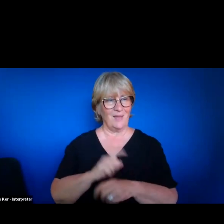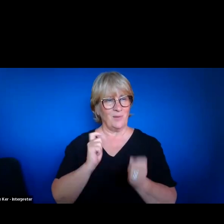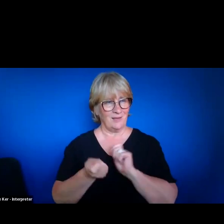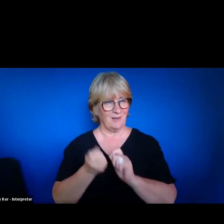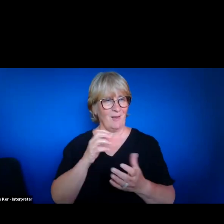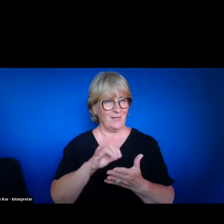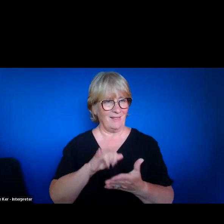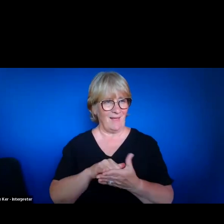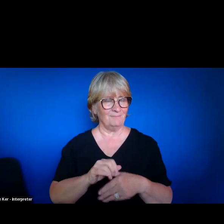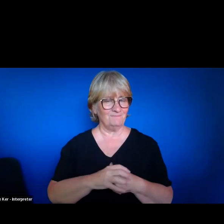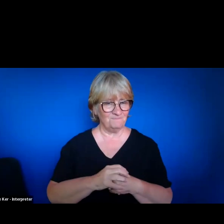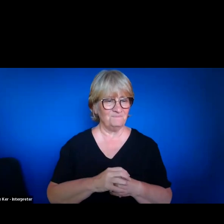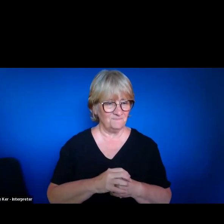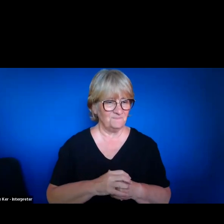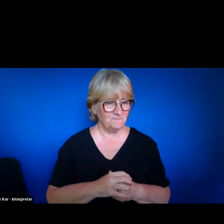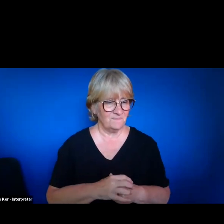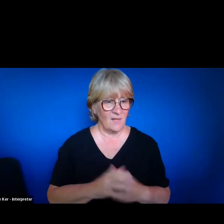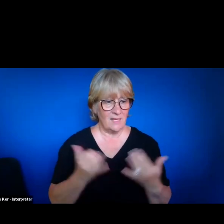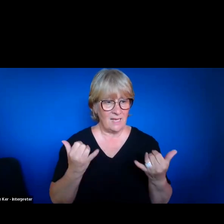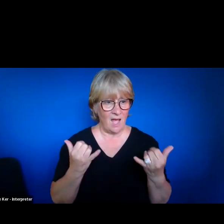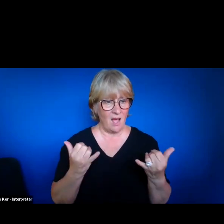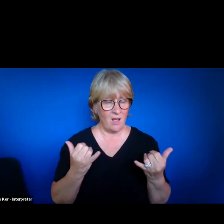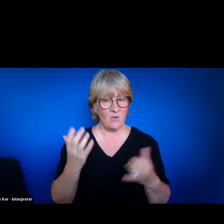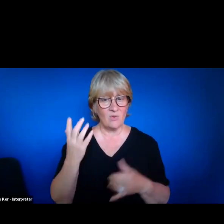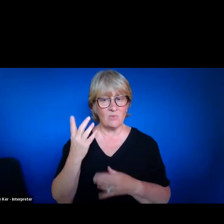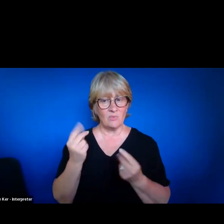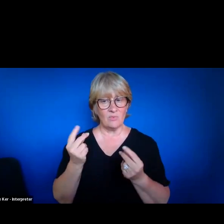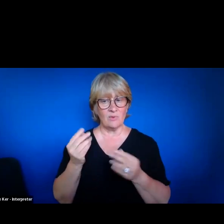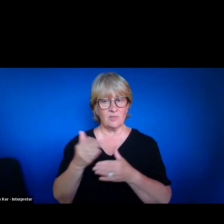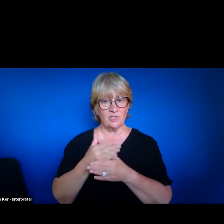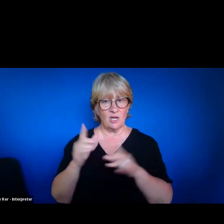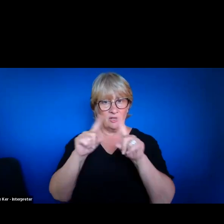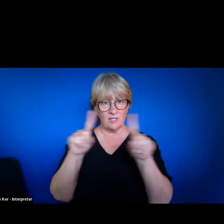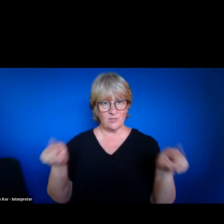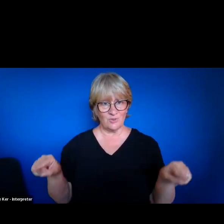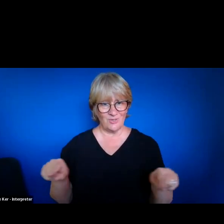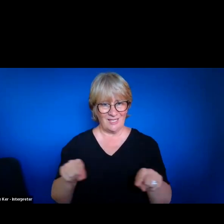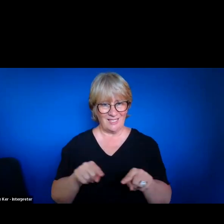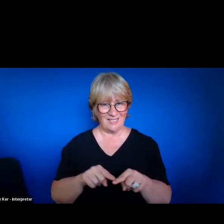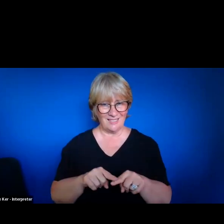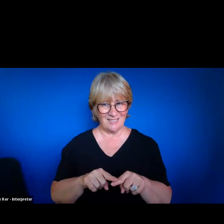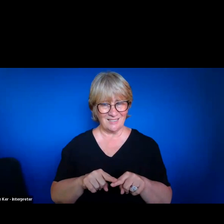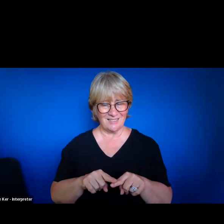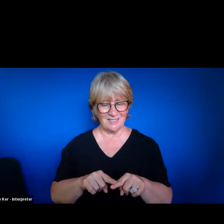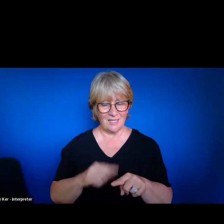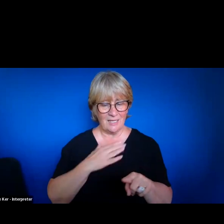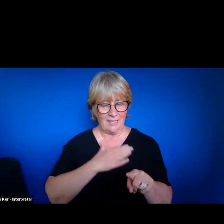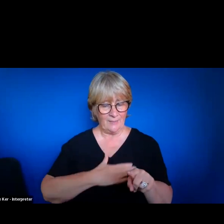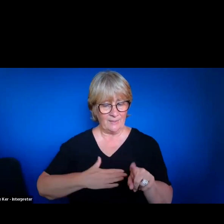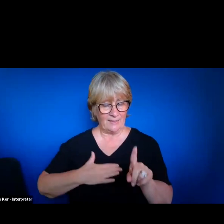that. And now I am going to share the screen, and Mame, when you're ready, please